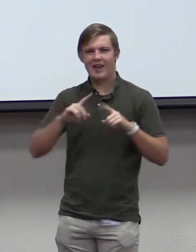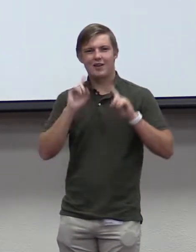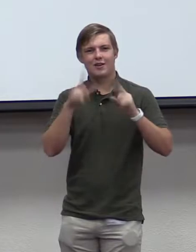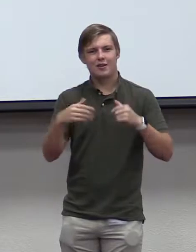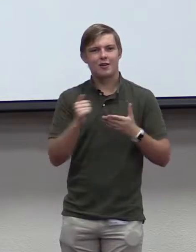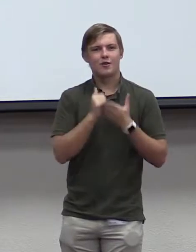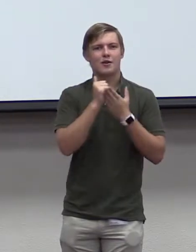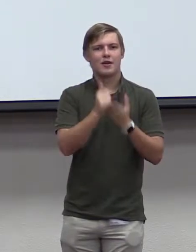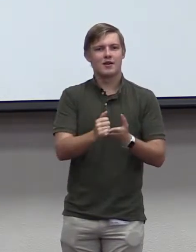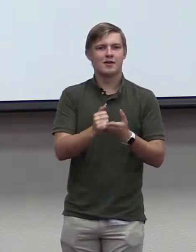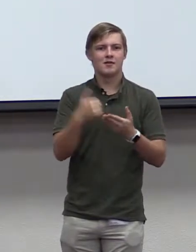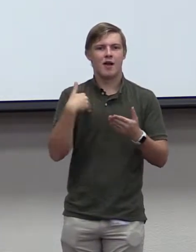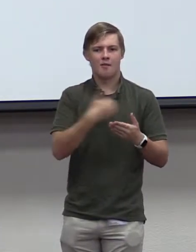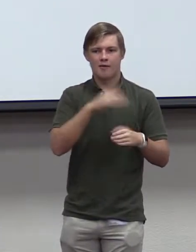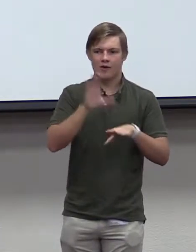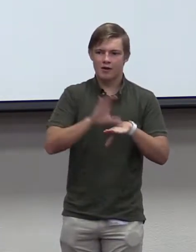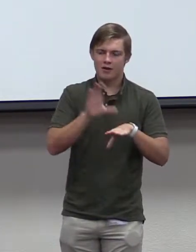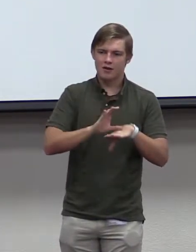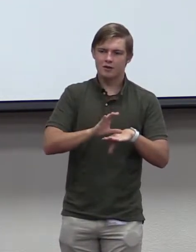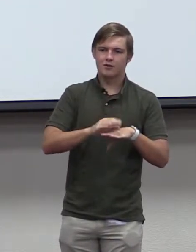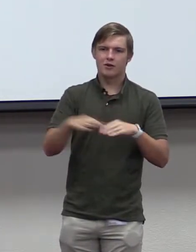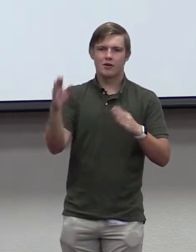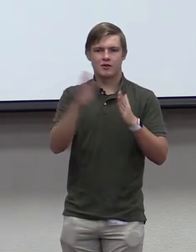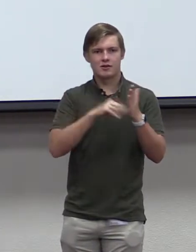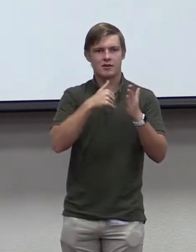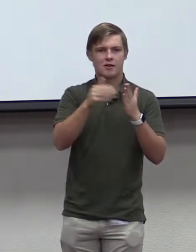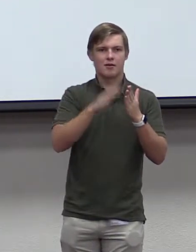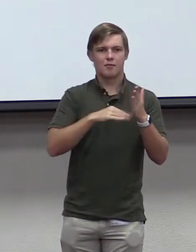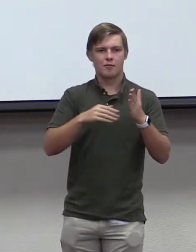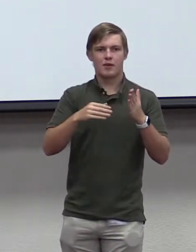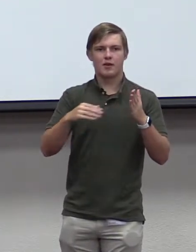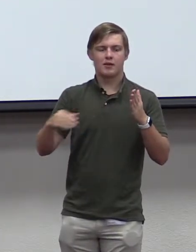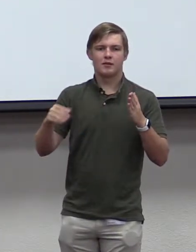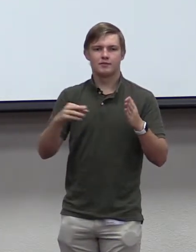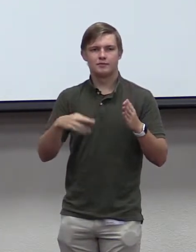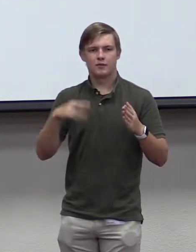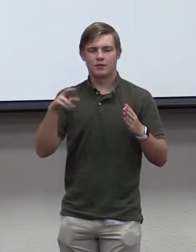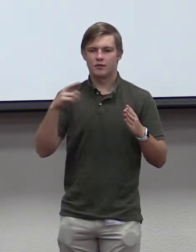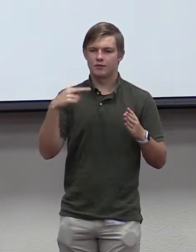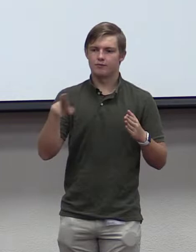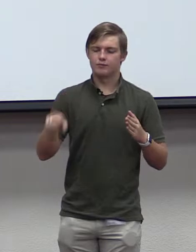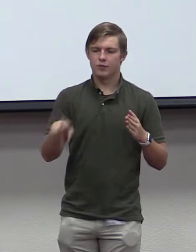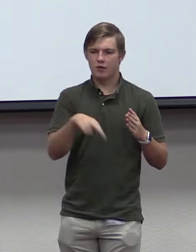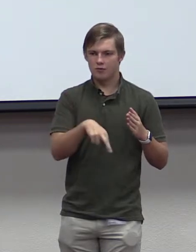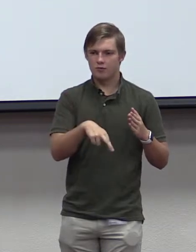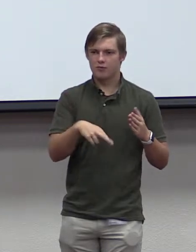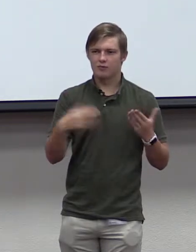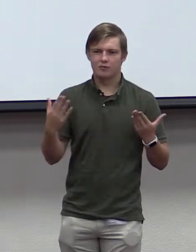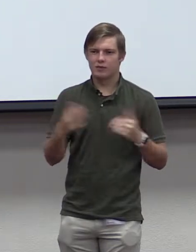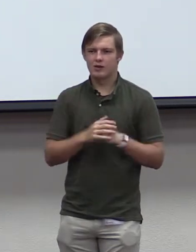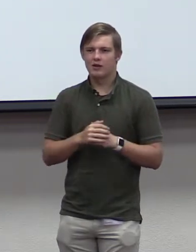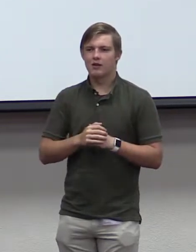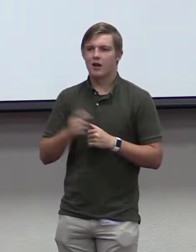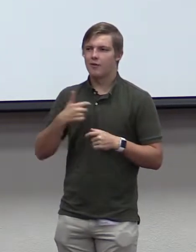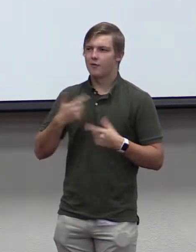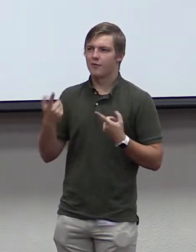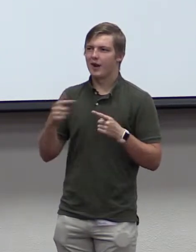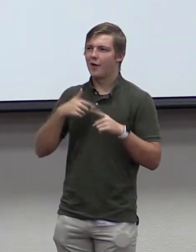repaint his bathroom when I have homework I want to get done? Or when I want to go hang out with my friends? Why do we have to give up our